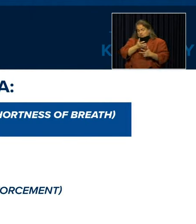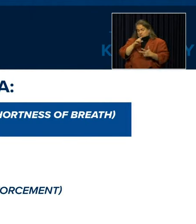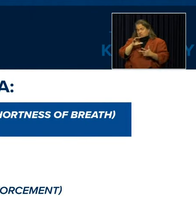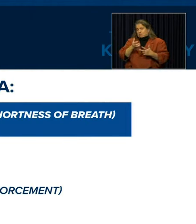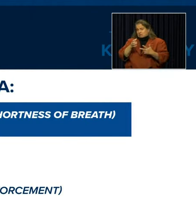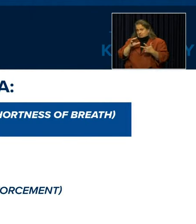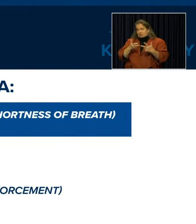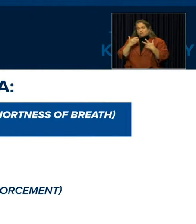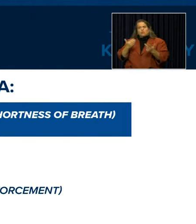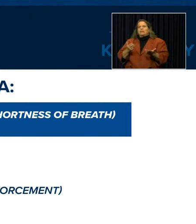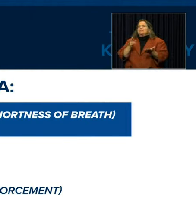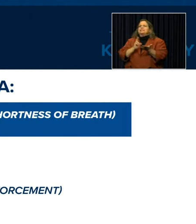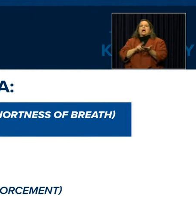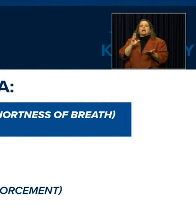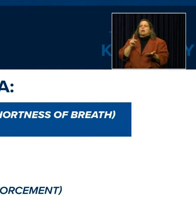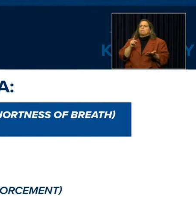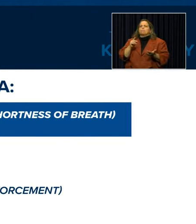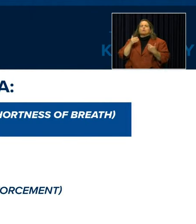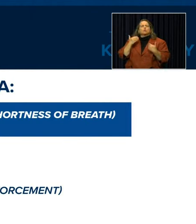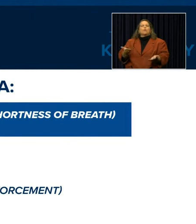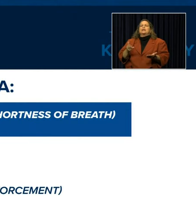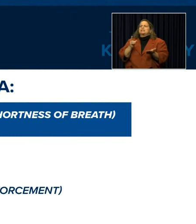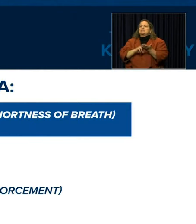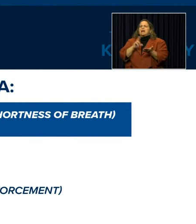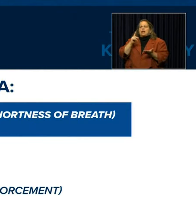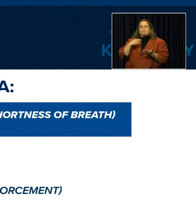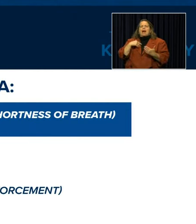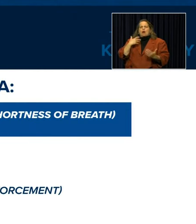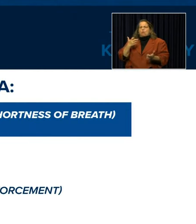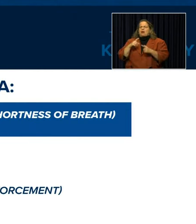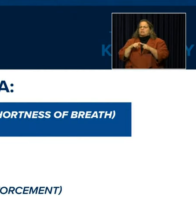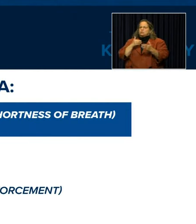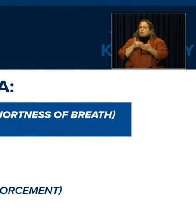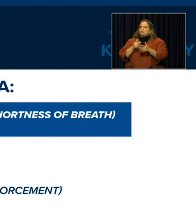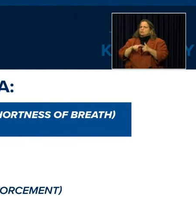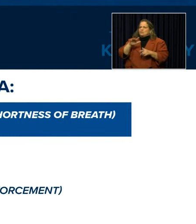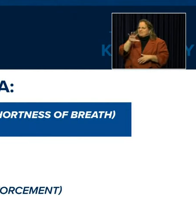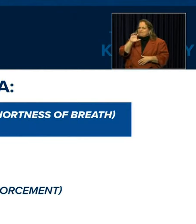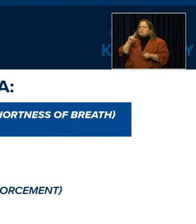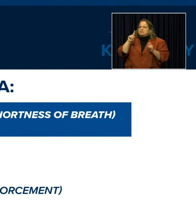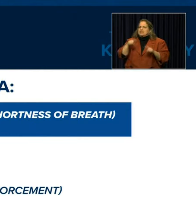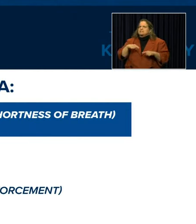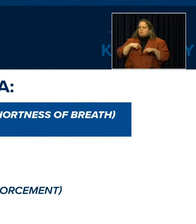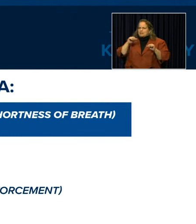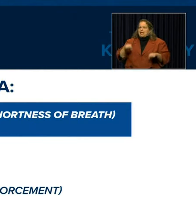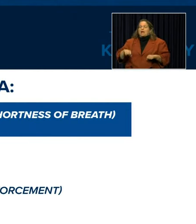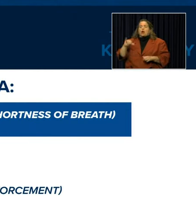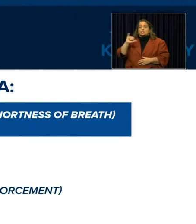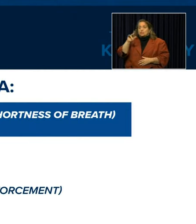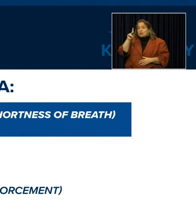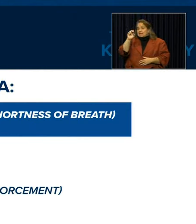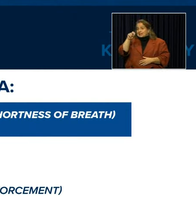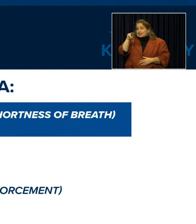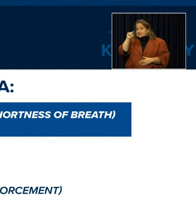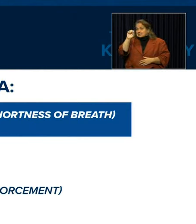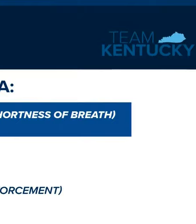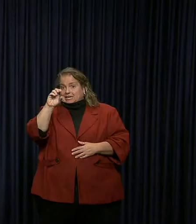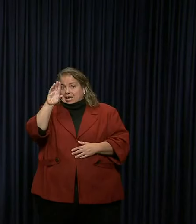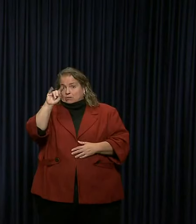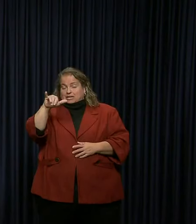tiers, sign up. I want to make sure we get as close to those 500 tests. And also, for Kenton County and the